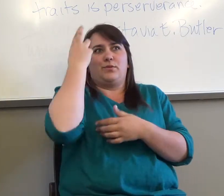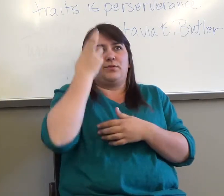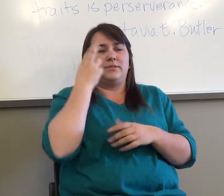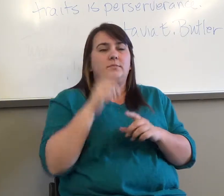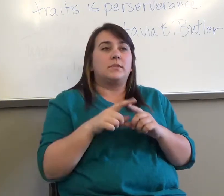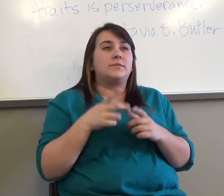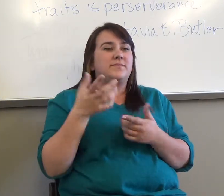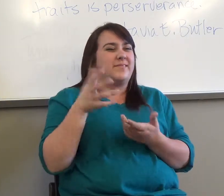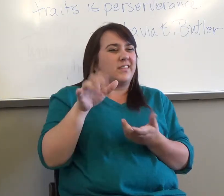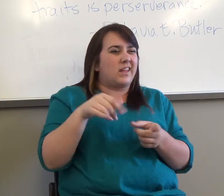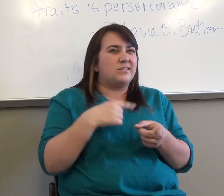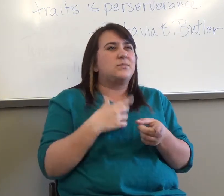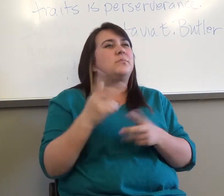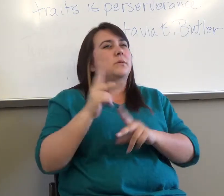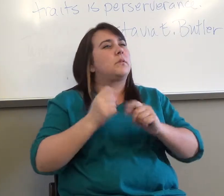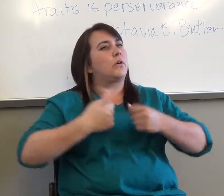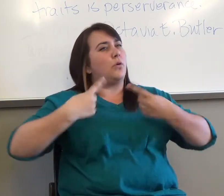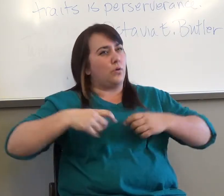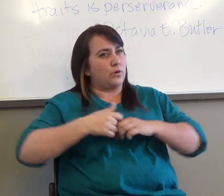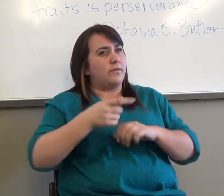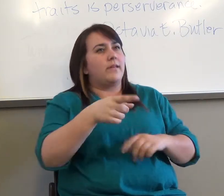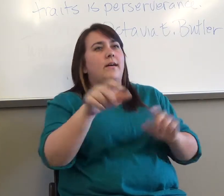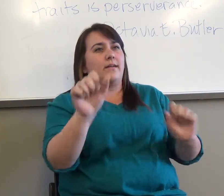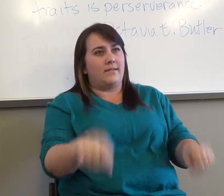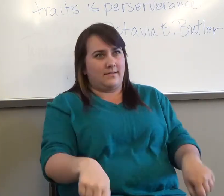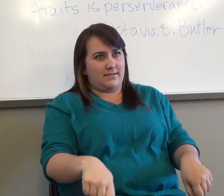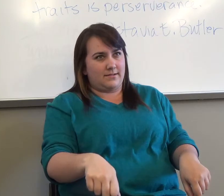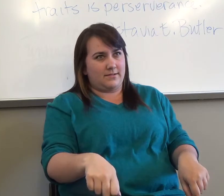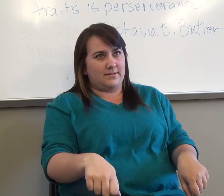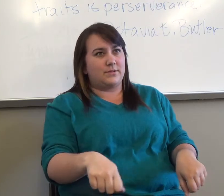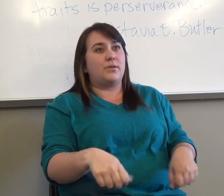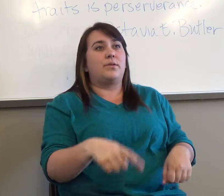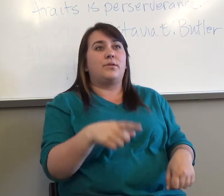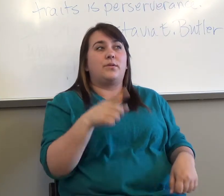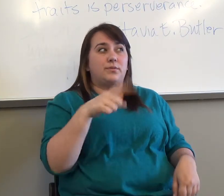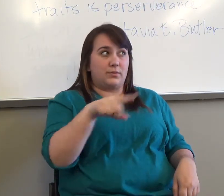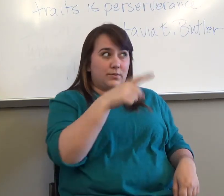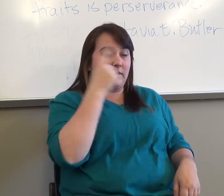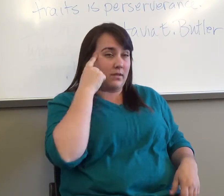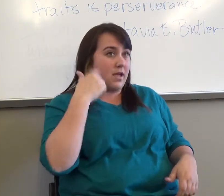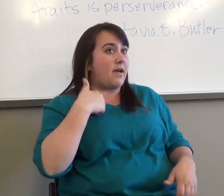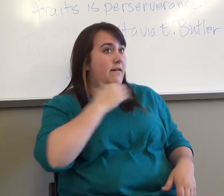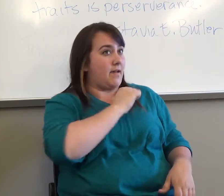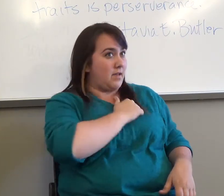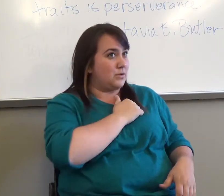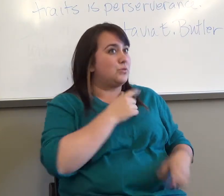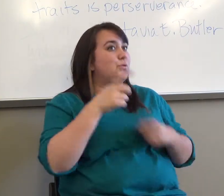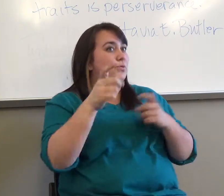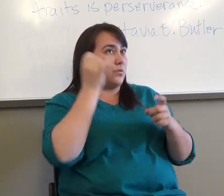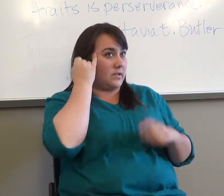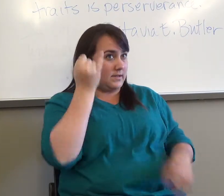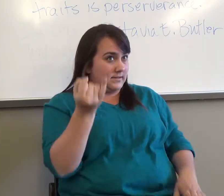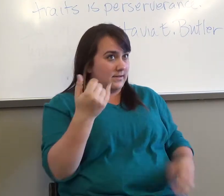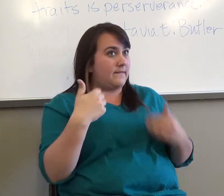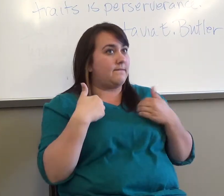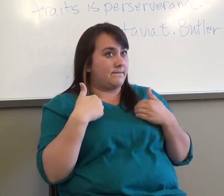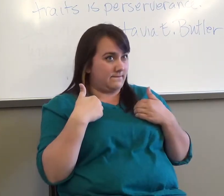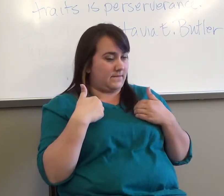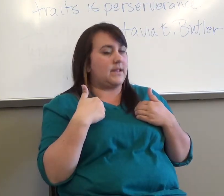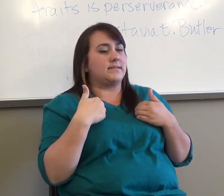so you're saying this does have an attitude and a controlling idea. Okay, does